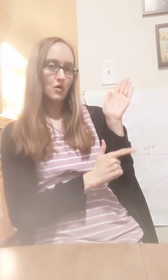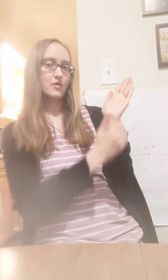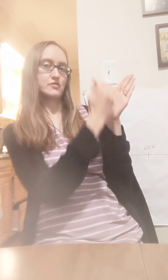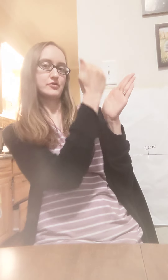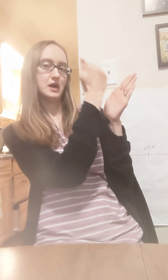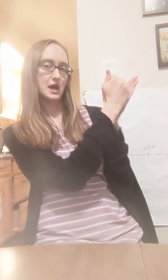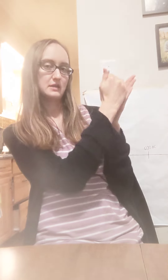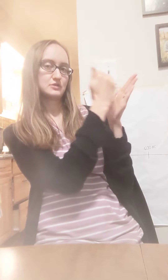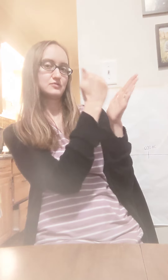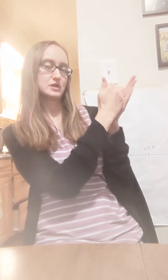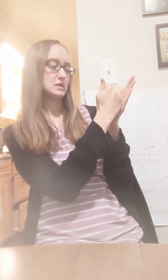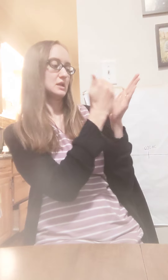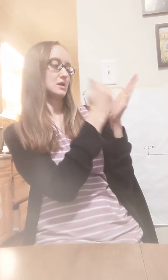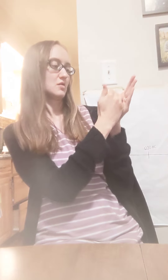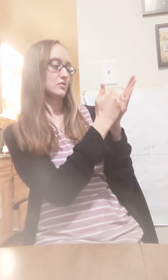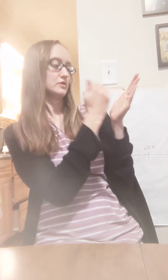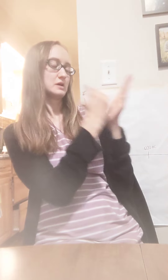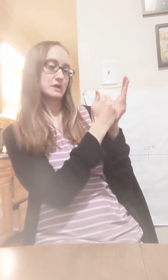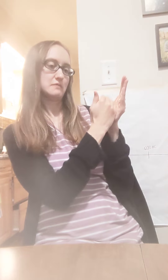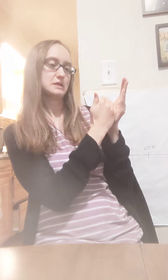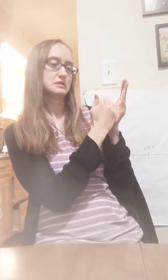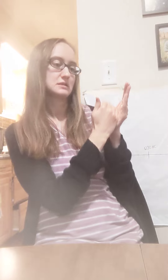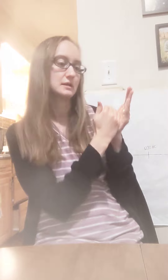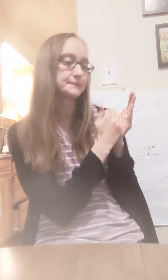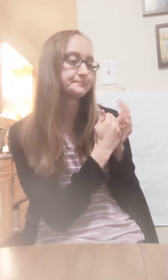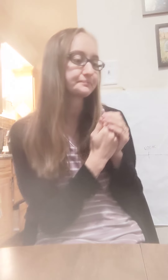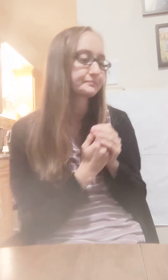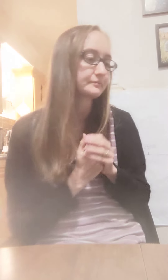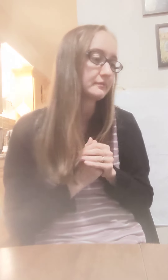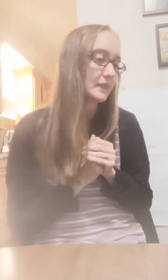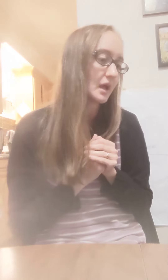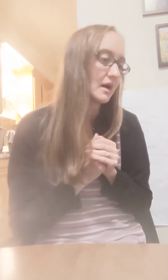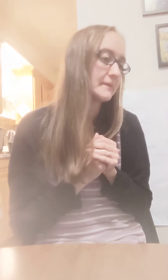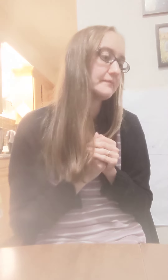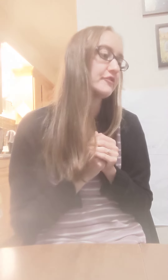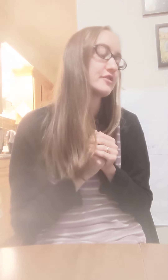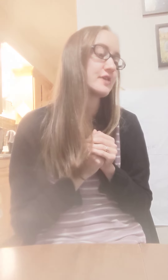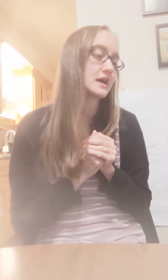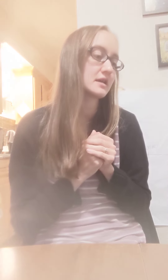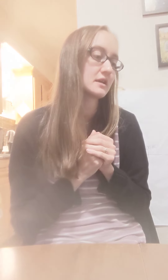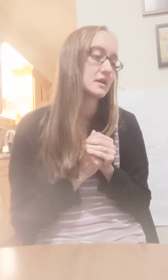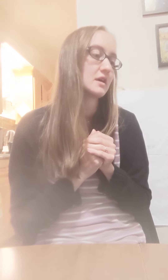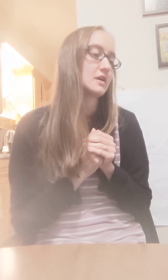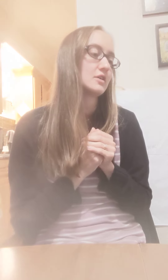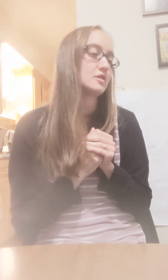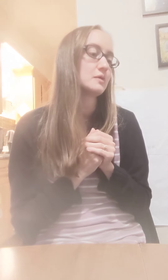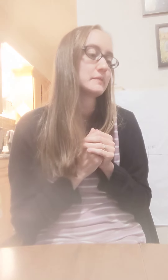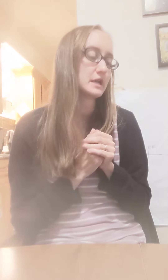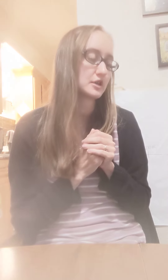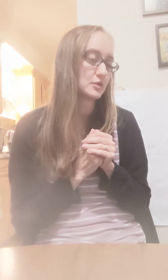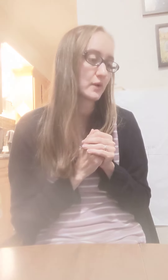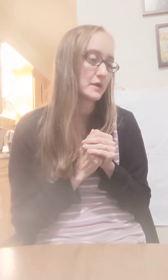that is written in it, all the commandments, um, for then you will make your way